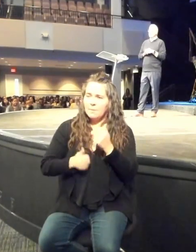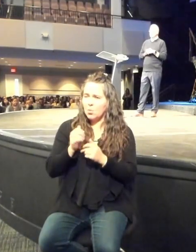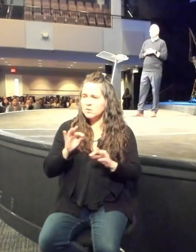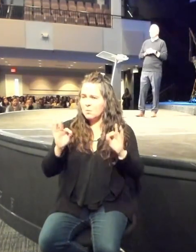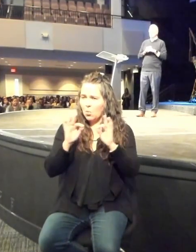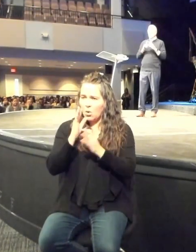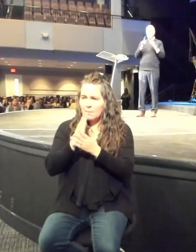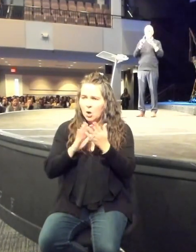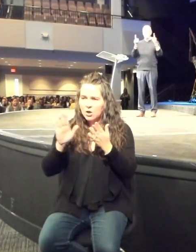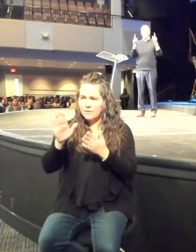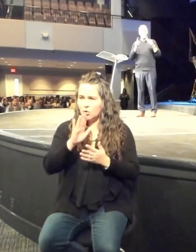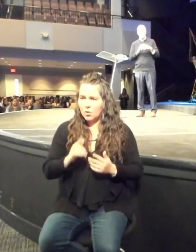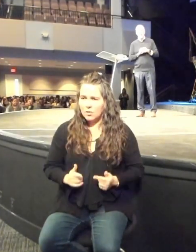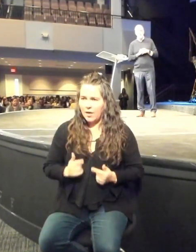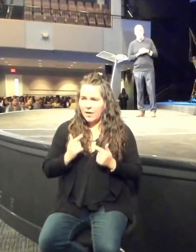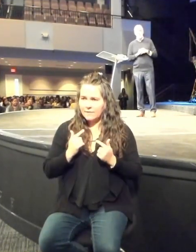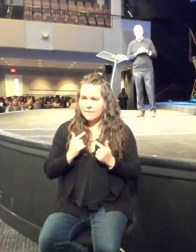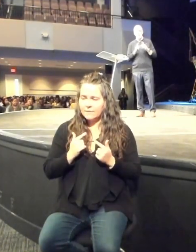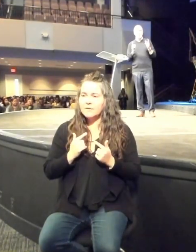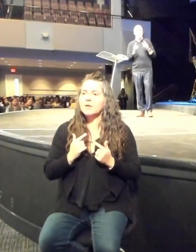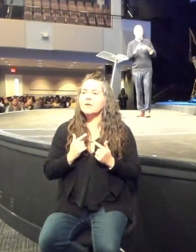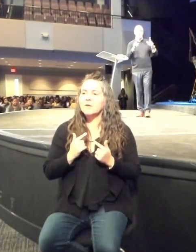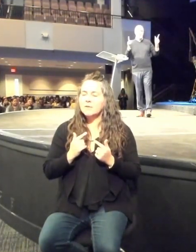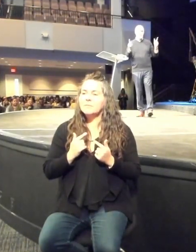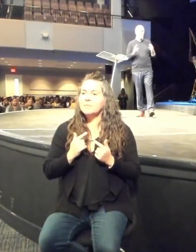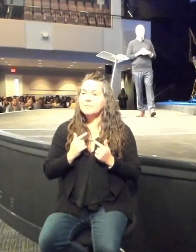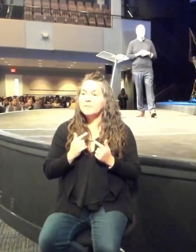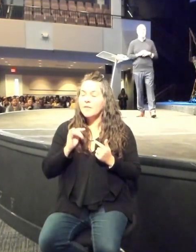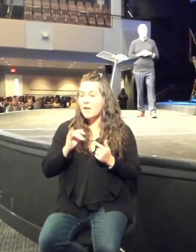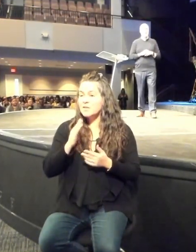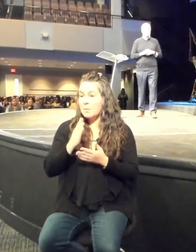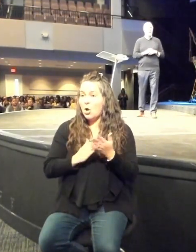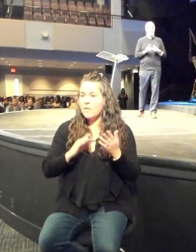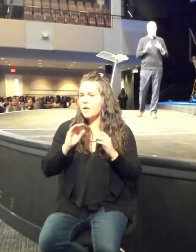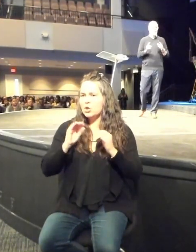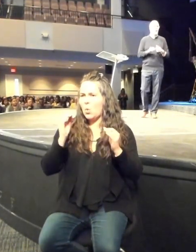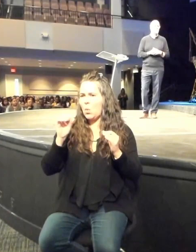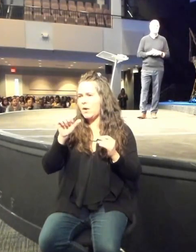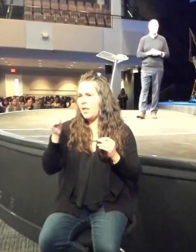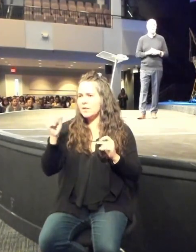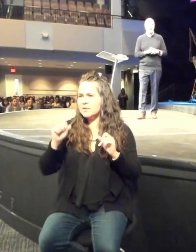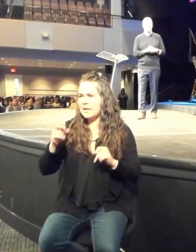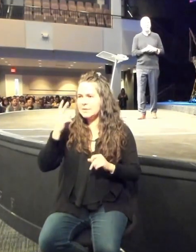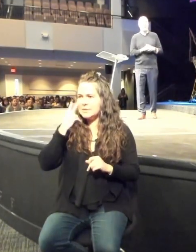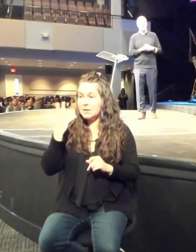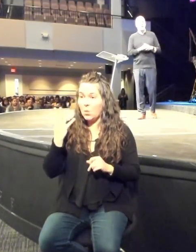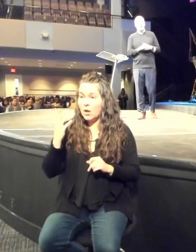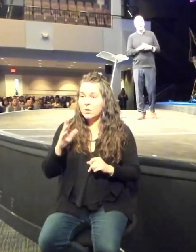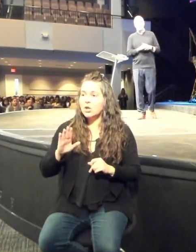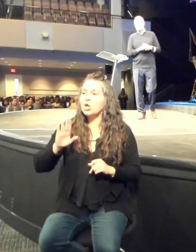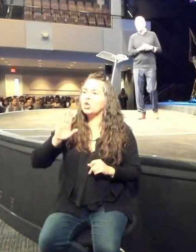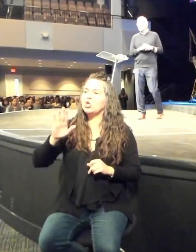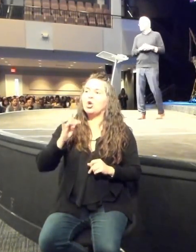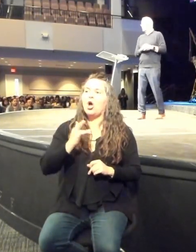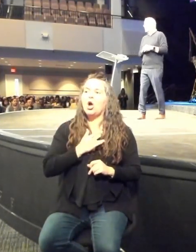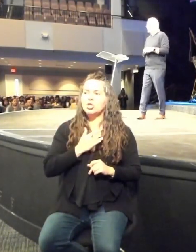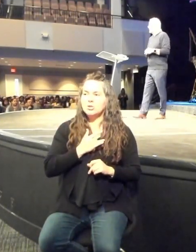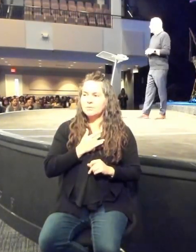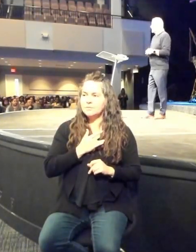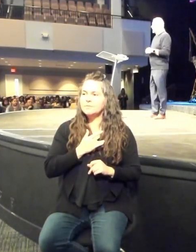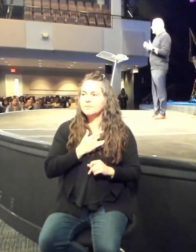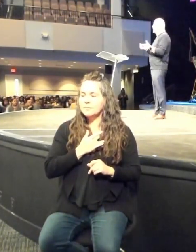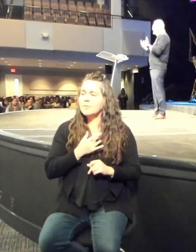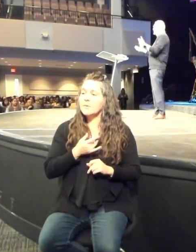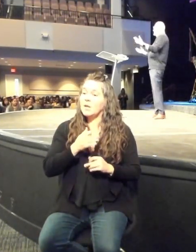Bible says that the most important part of you is a part that no one else can see, and that is your heart. In fact, he tells us in his word